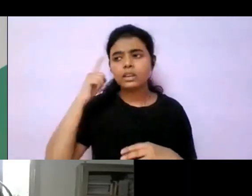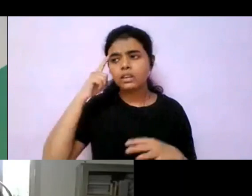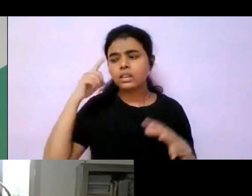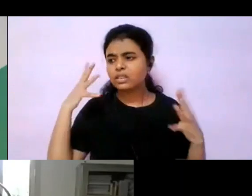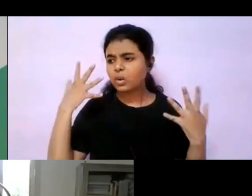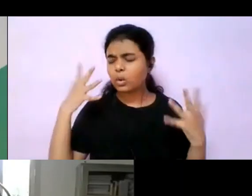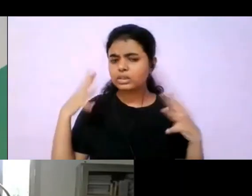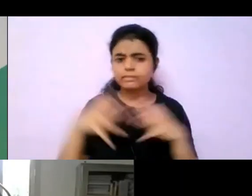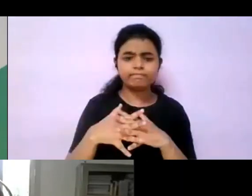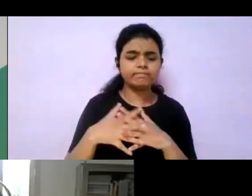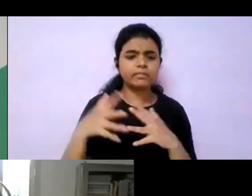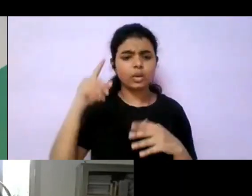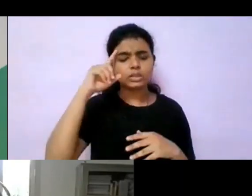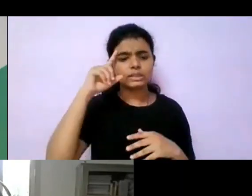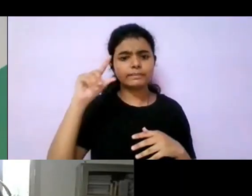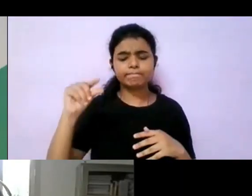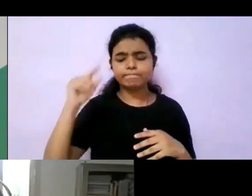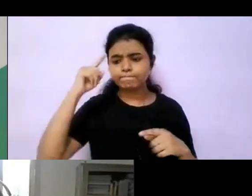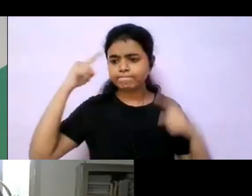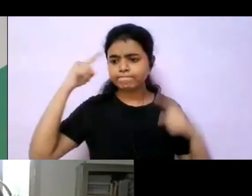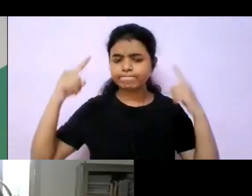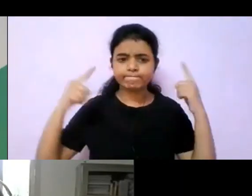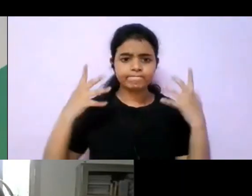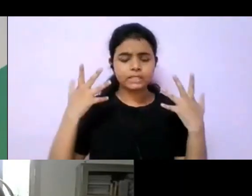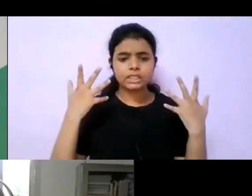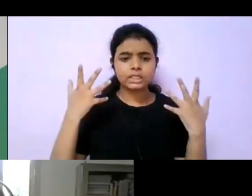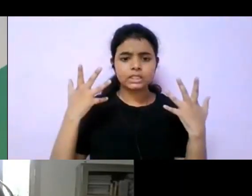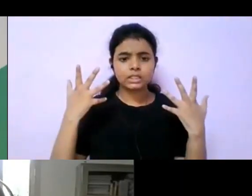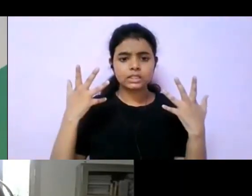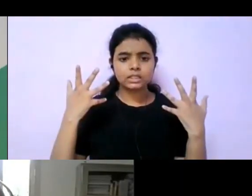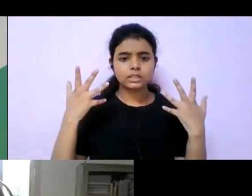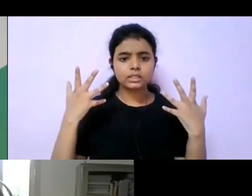say mentally derailed, seeing